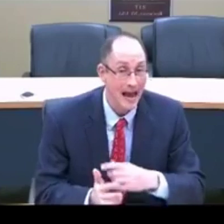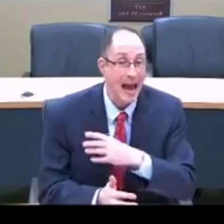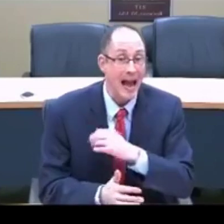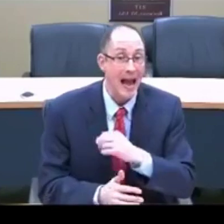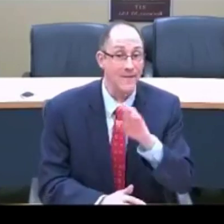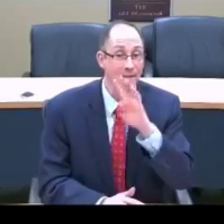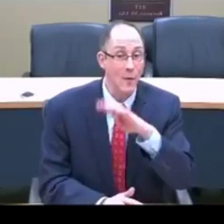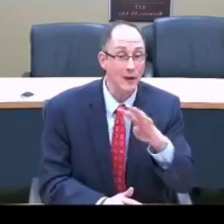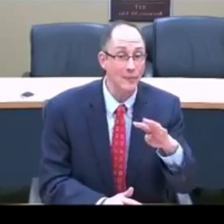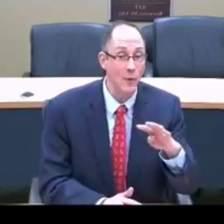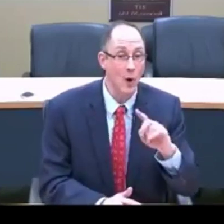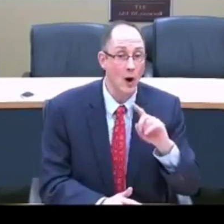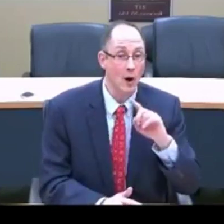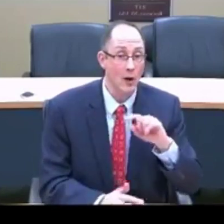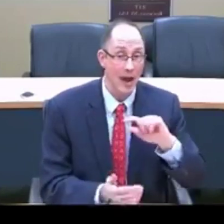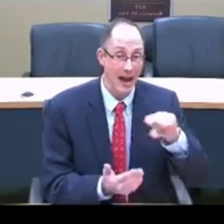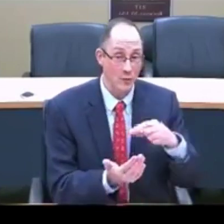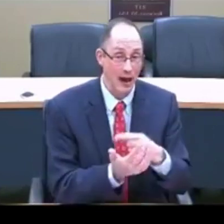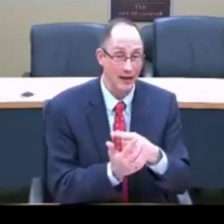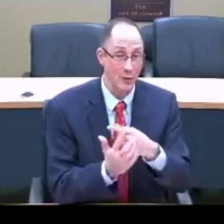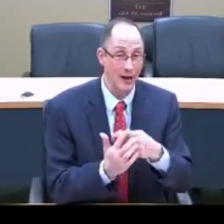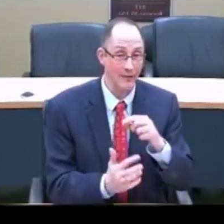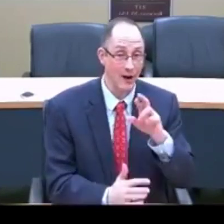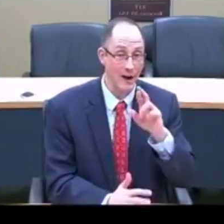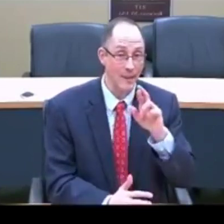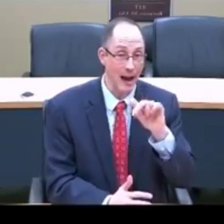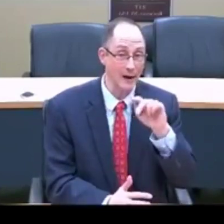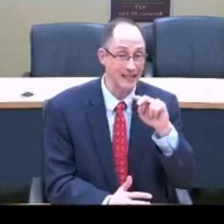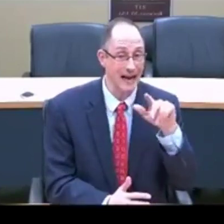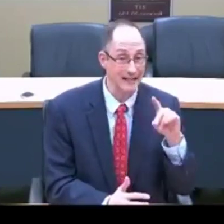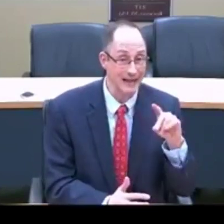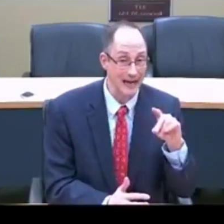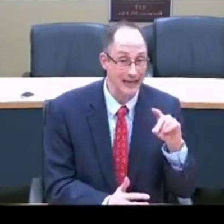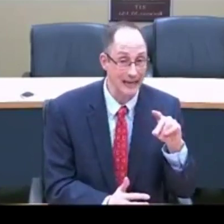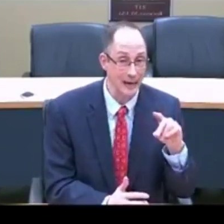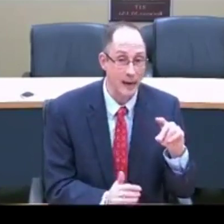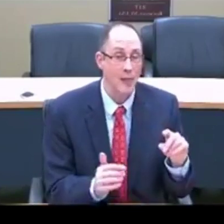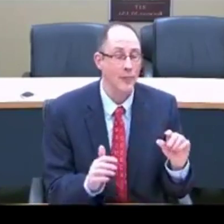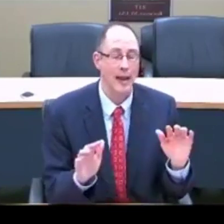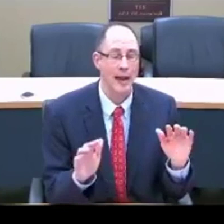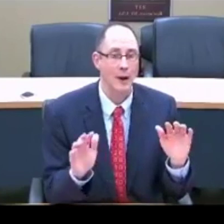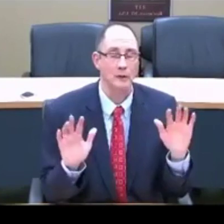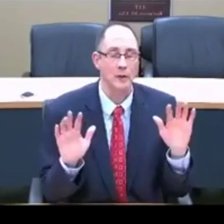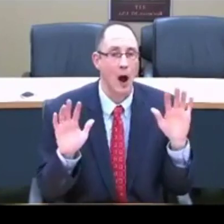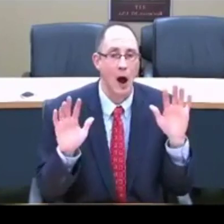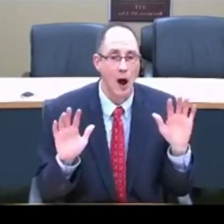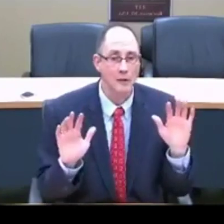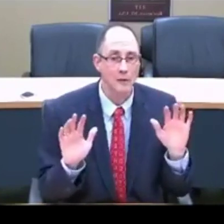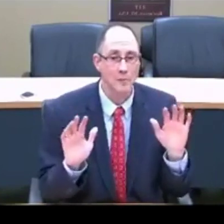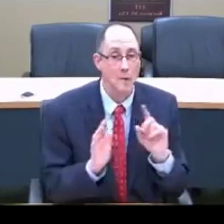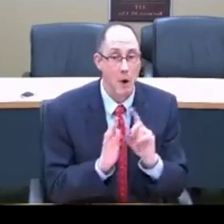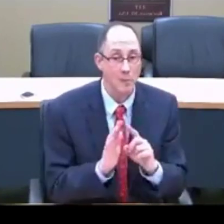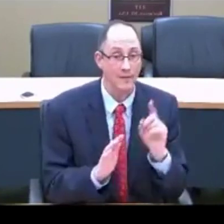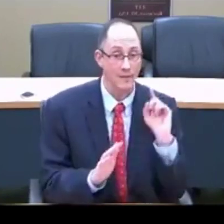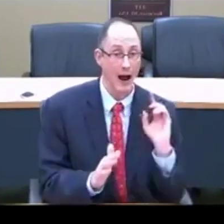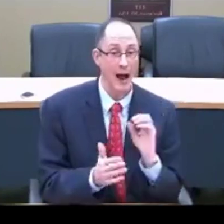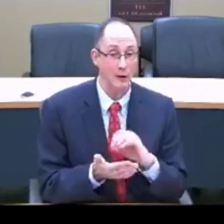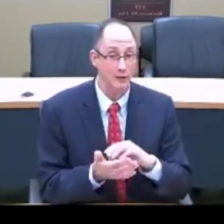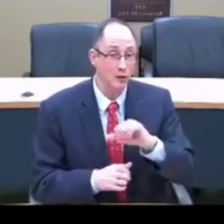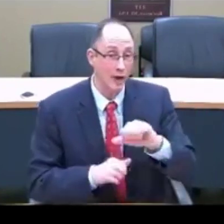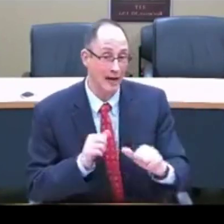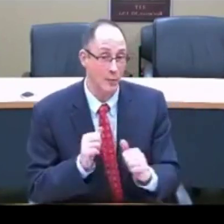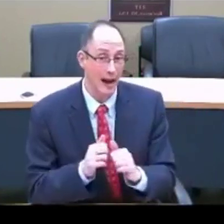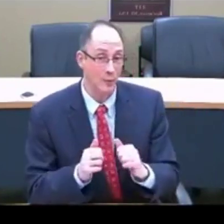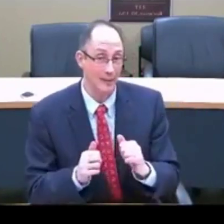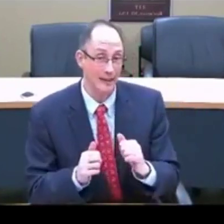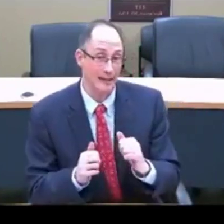And 44 have graduated from RIT and NCHD. It was an awesome moment for our student